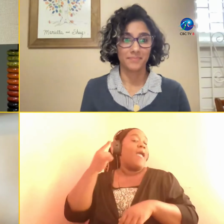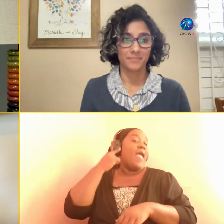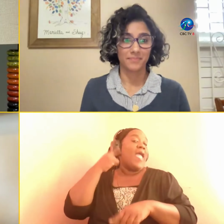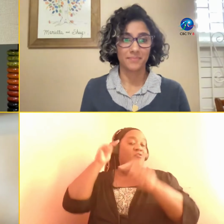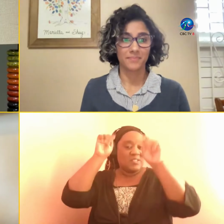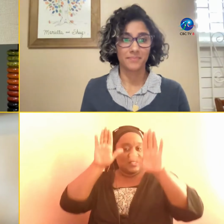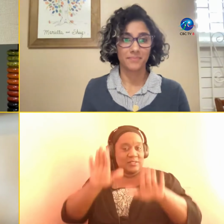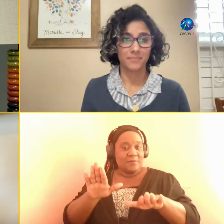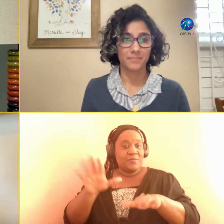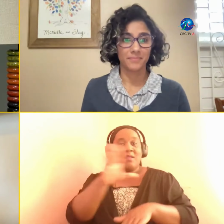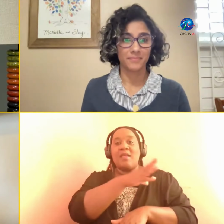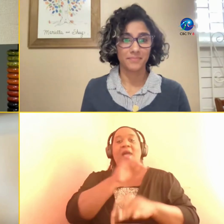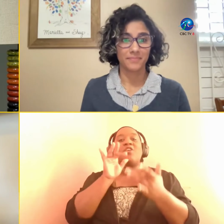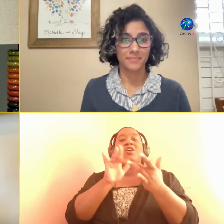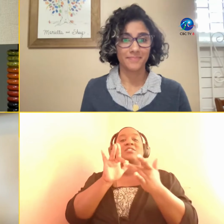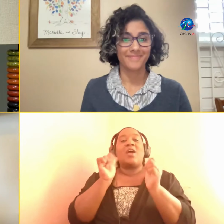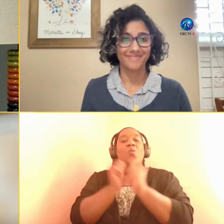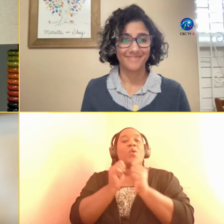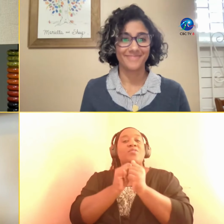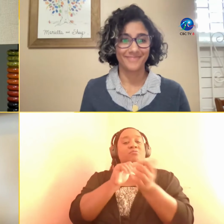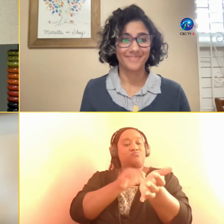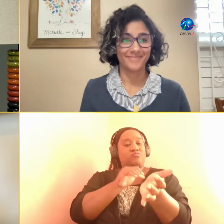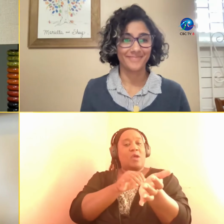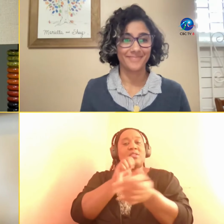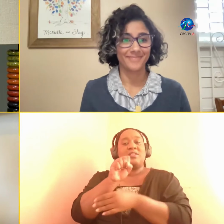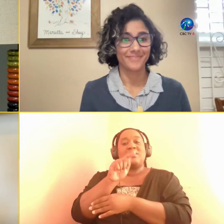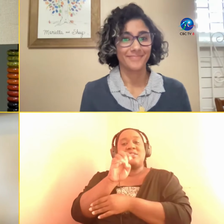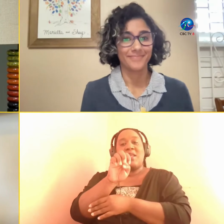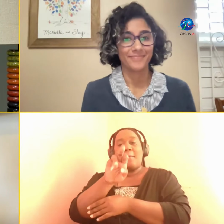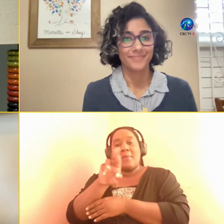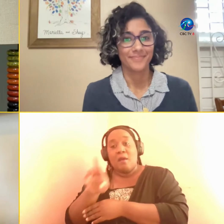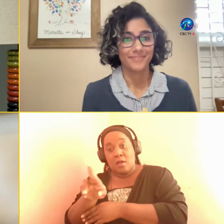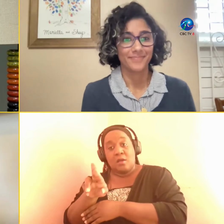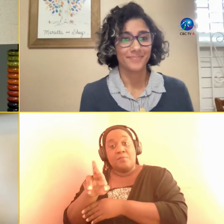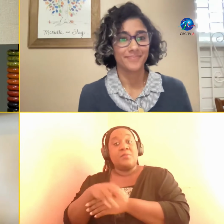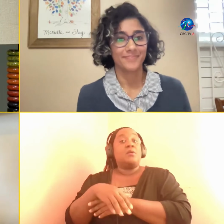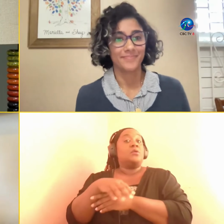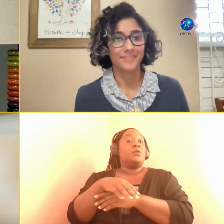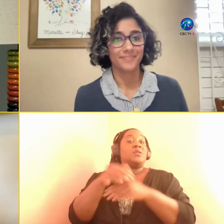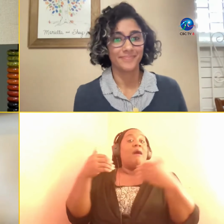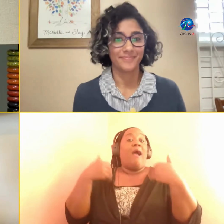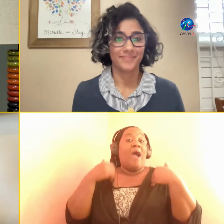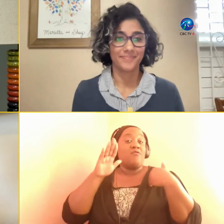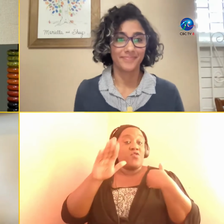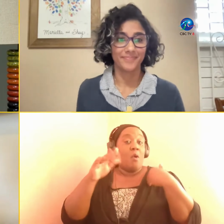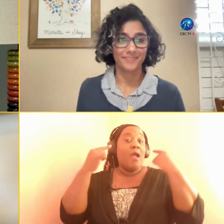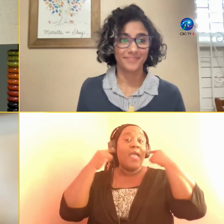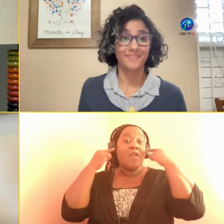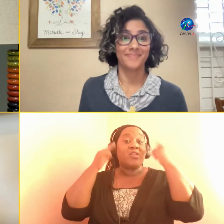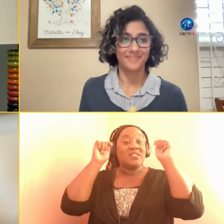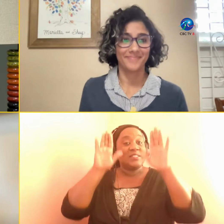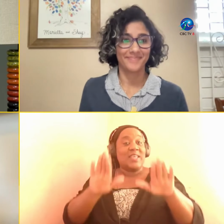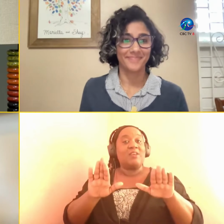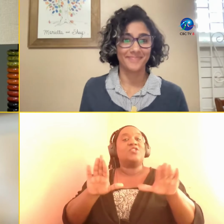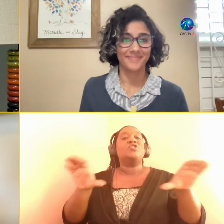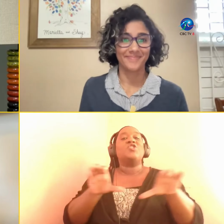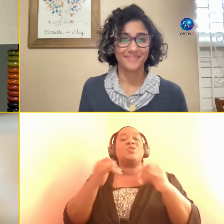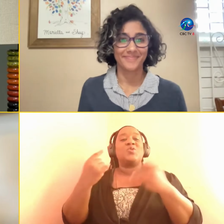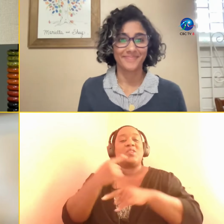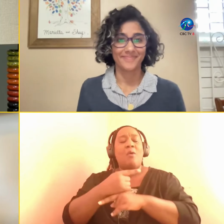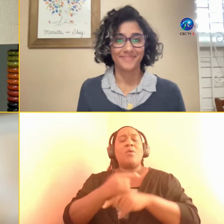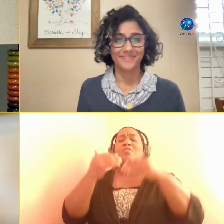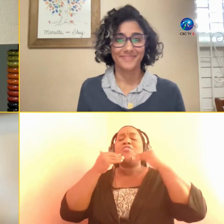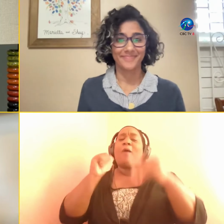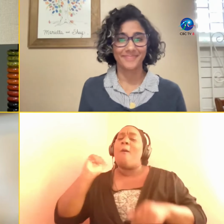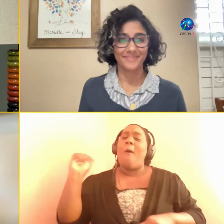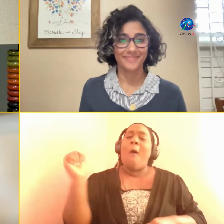make contact with Dr. Slib or any of the other audiologists to have your hearing test done today. Get to know. I want to thank all of you